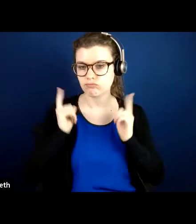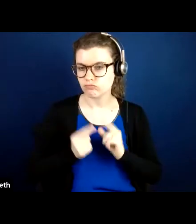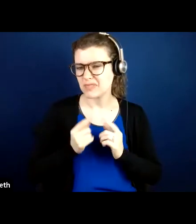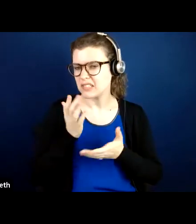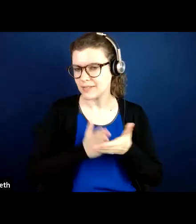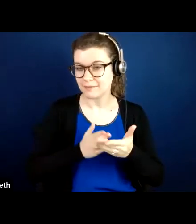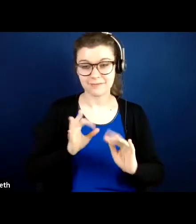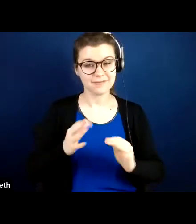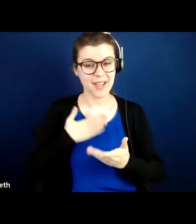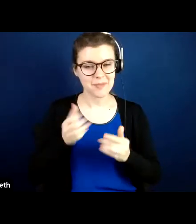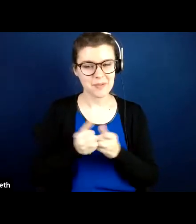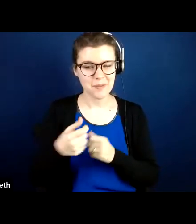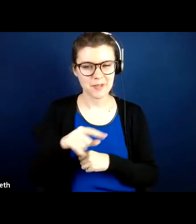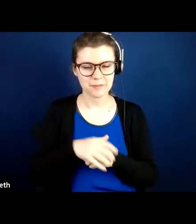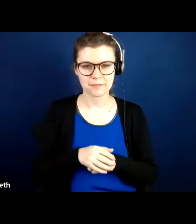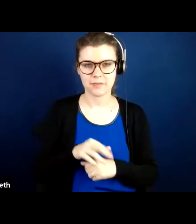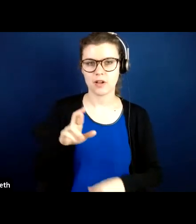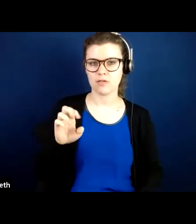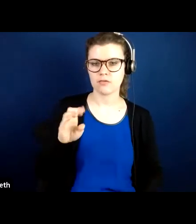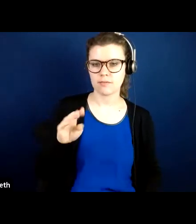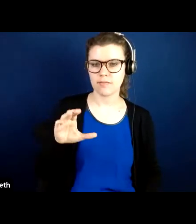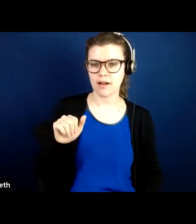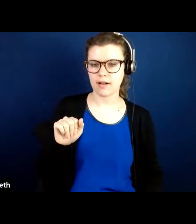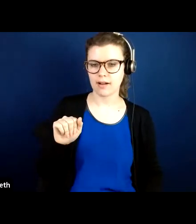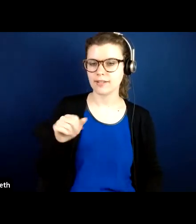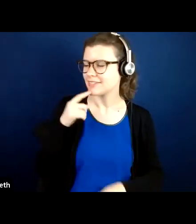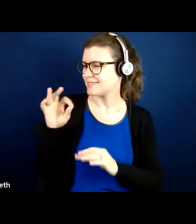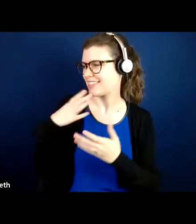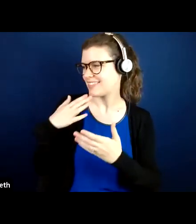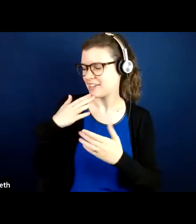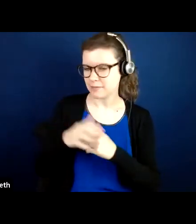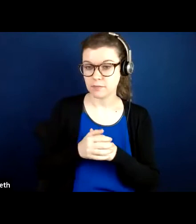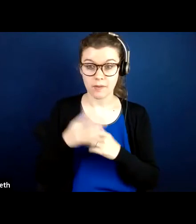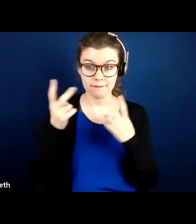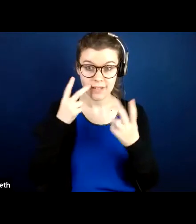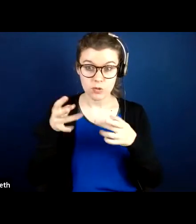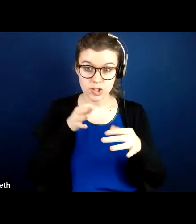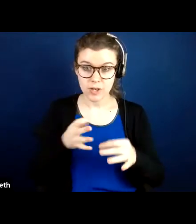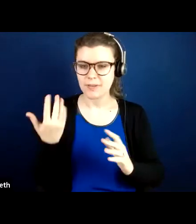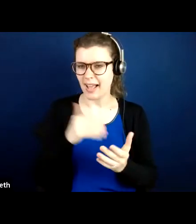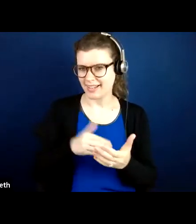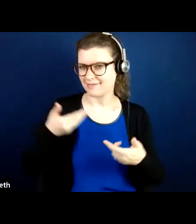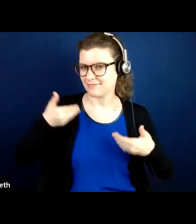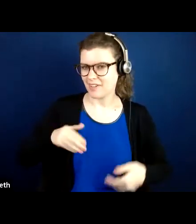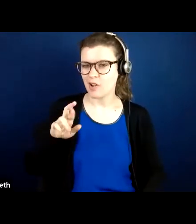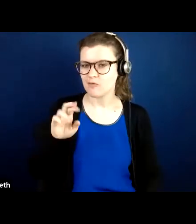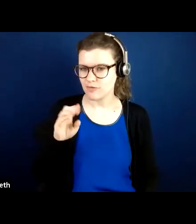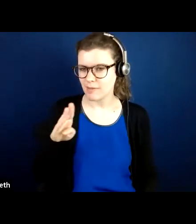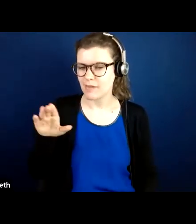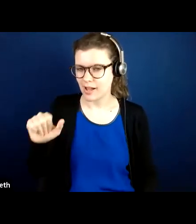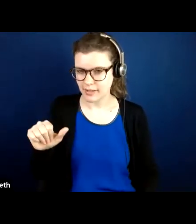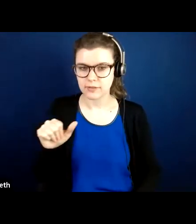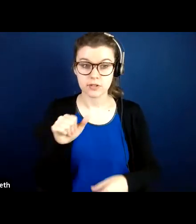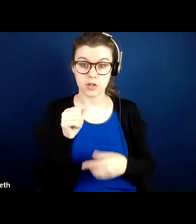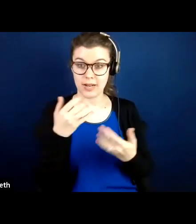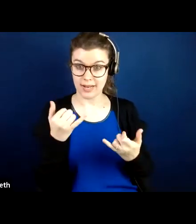here. Great, thanks. Okay, so just to give a quick visual description, again, this is Rebecca, just to give a quick visual description of what the